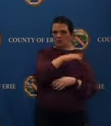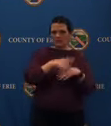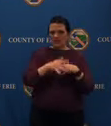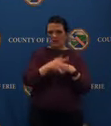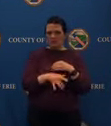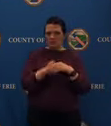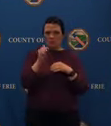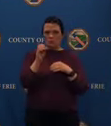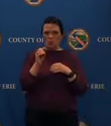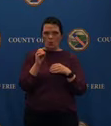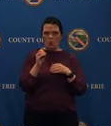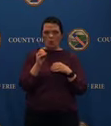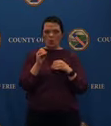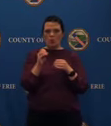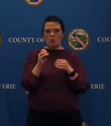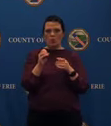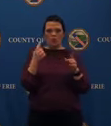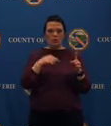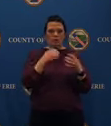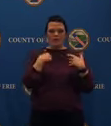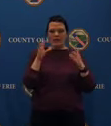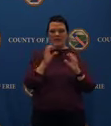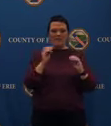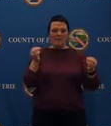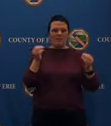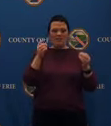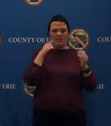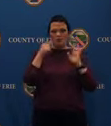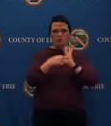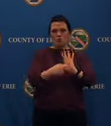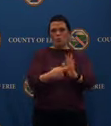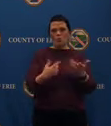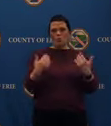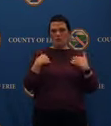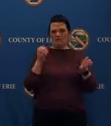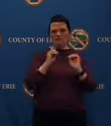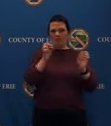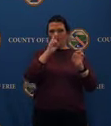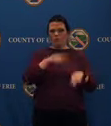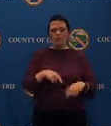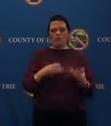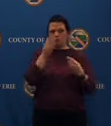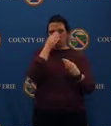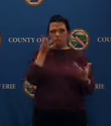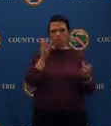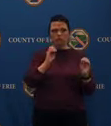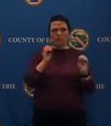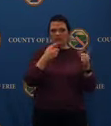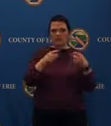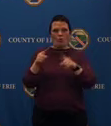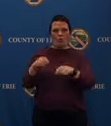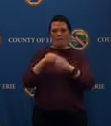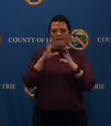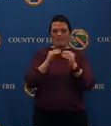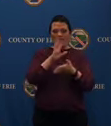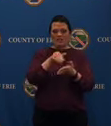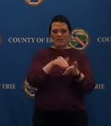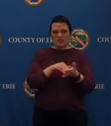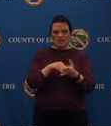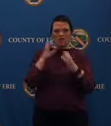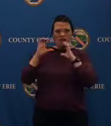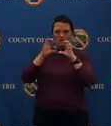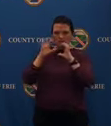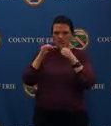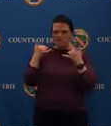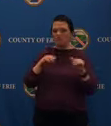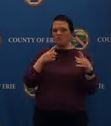available. So we have nothing to show you, nothing to report. There's nothing that's been done at the convention center. The conversations are still